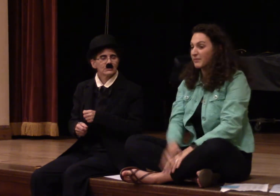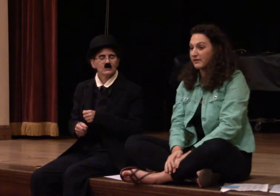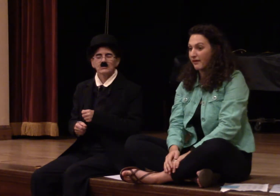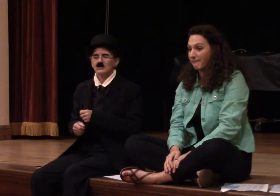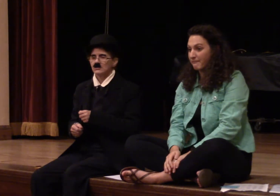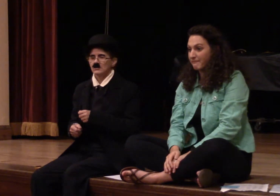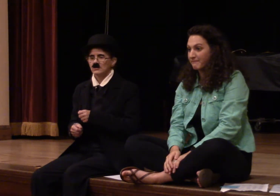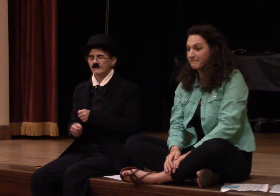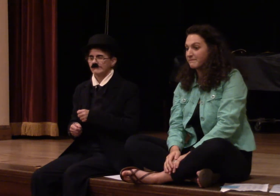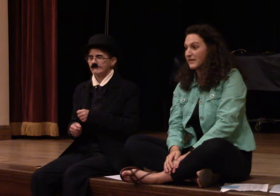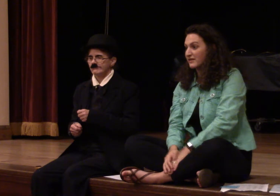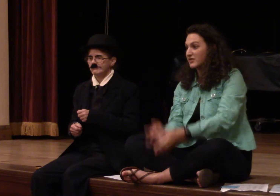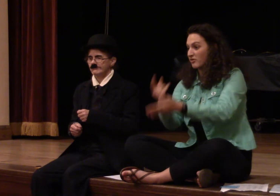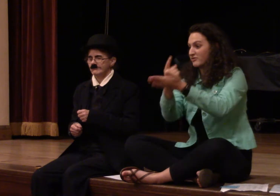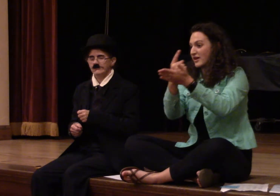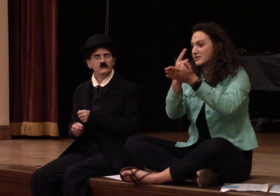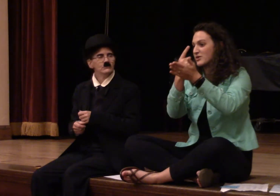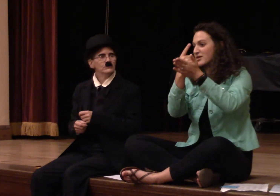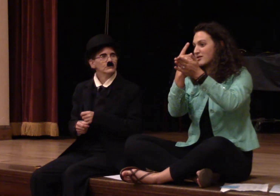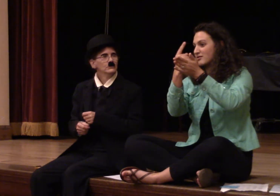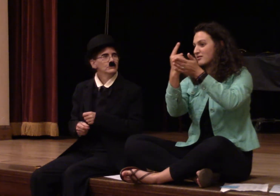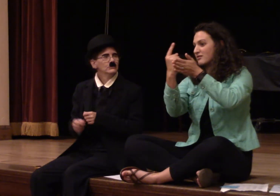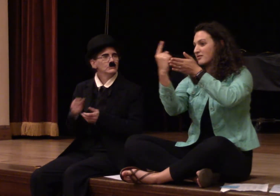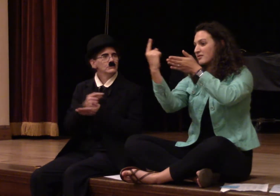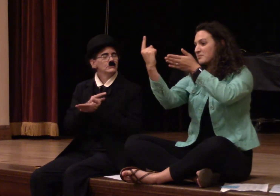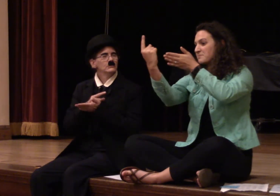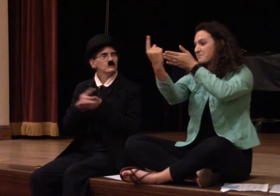that. So next week.